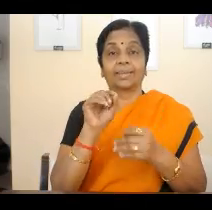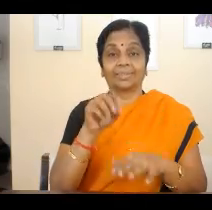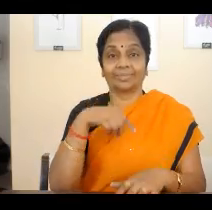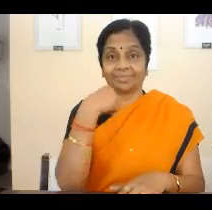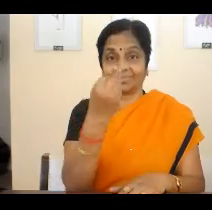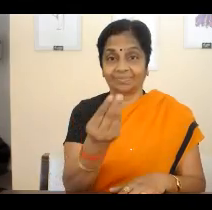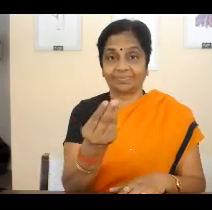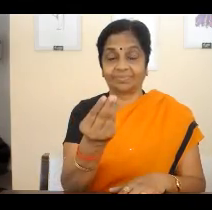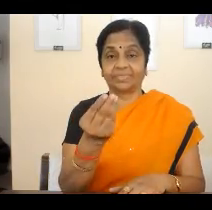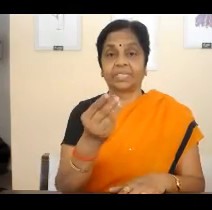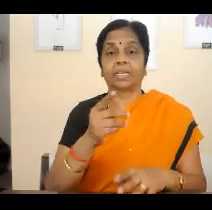and transfer